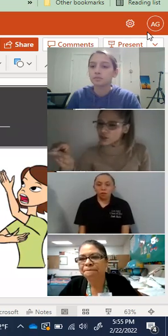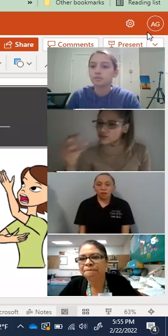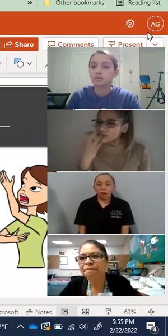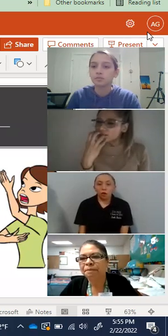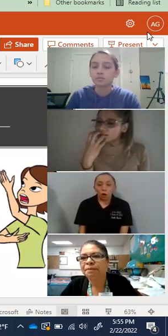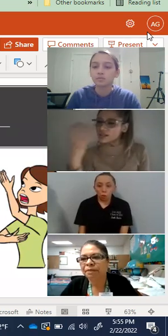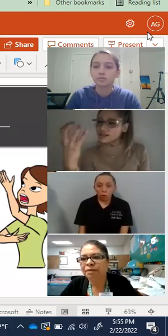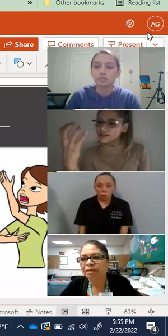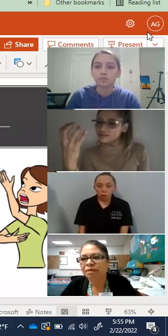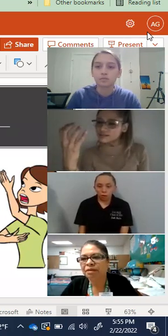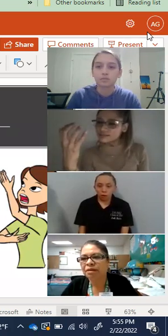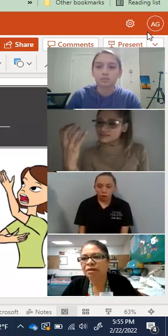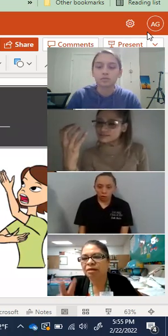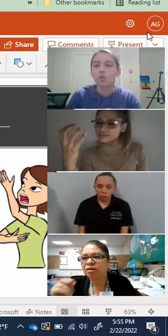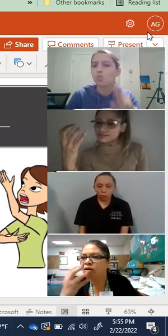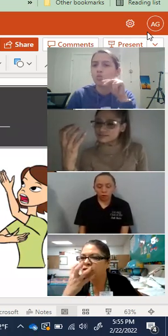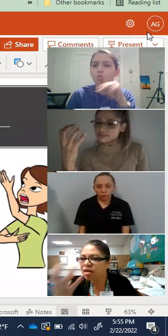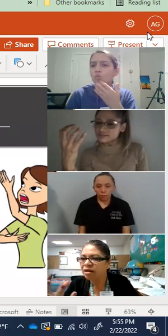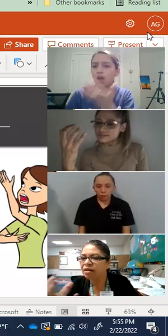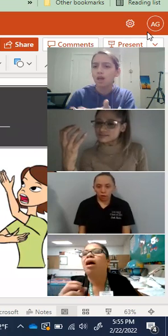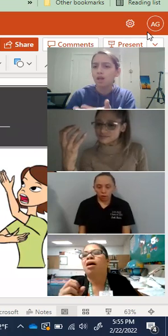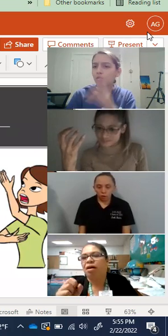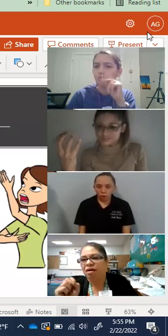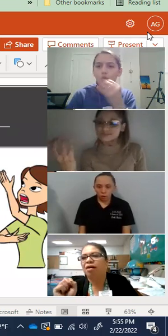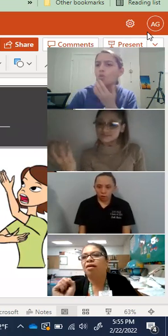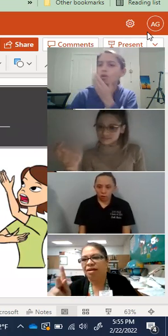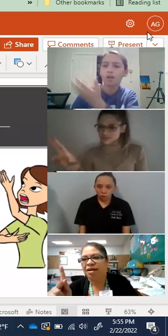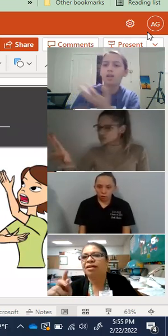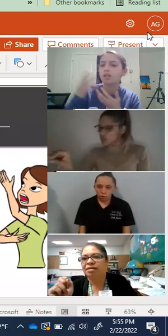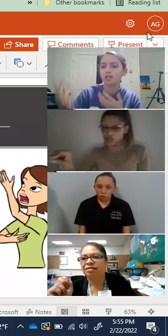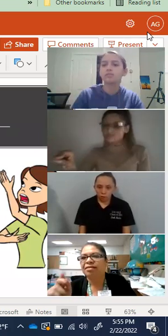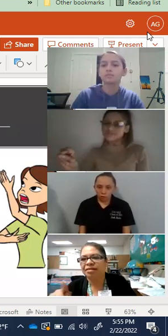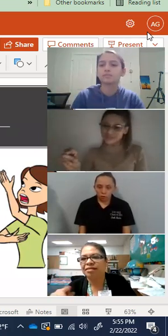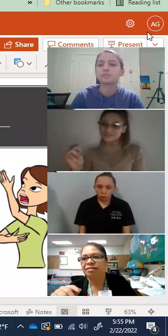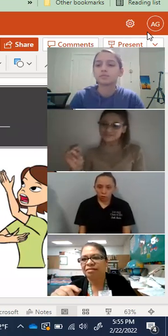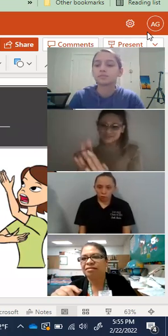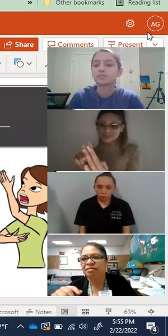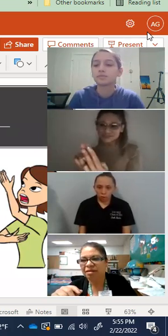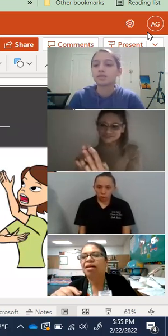Or you can say no. No, to mean the same thing.